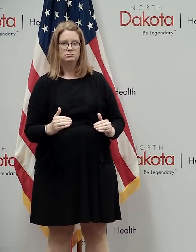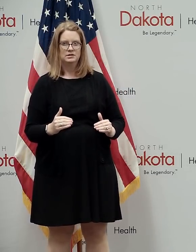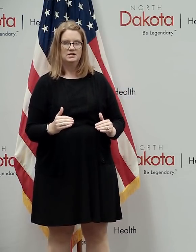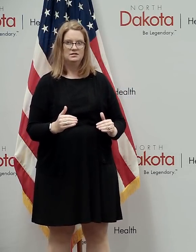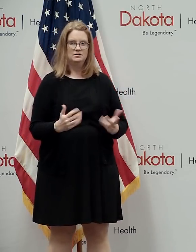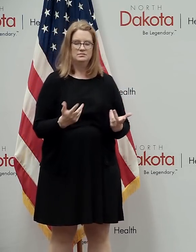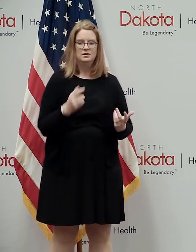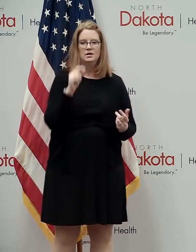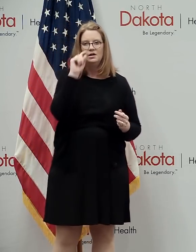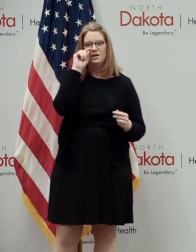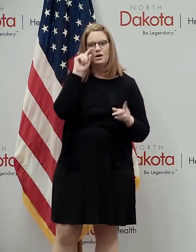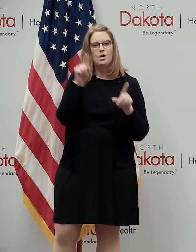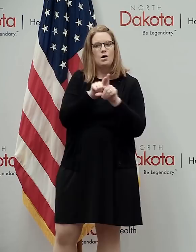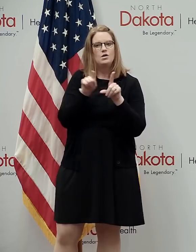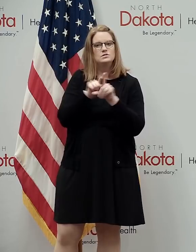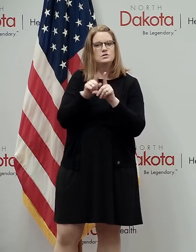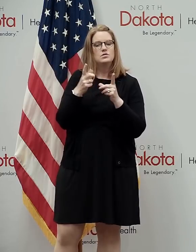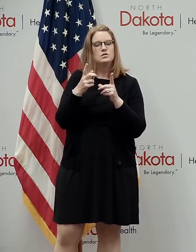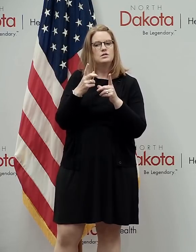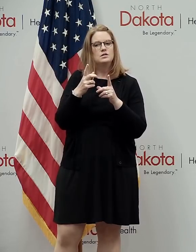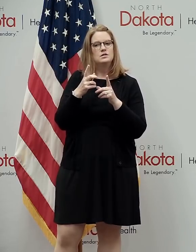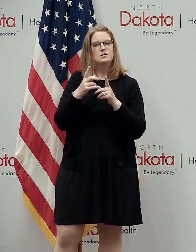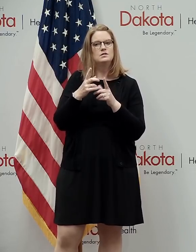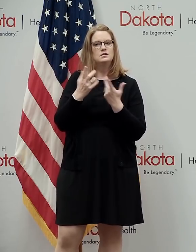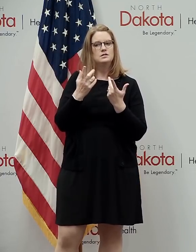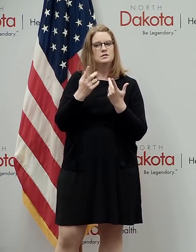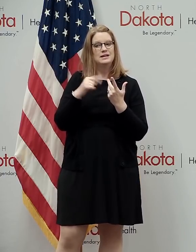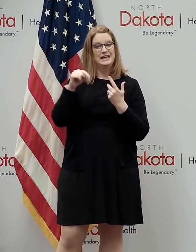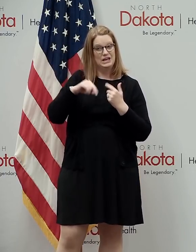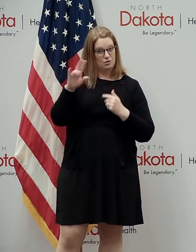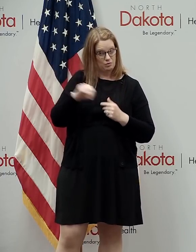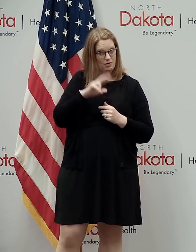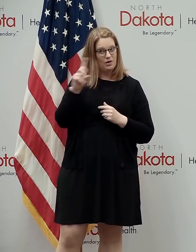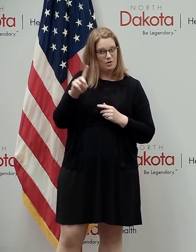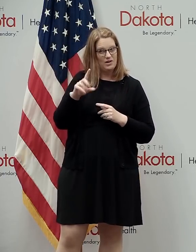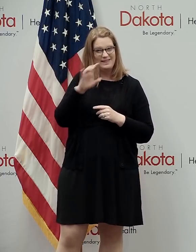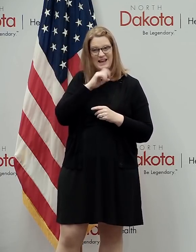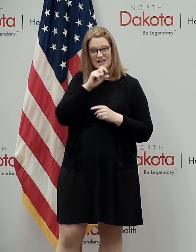We also are seeing a drop in the average age of a test positive in North Dakota.